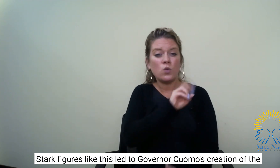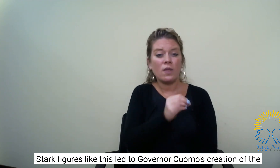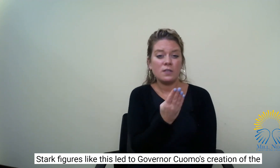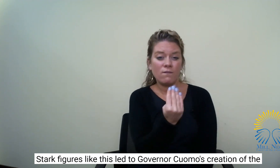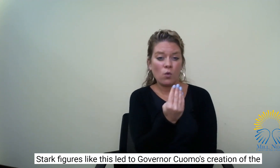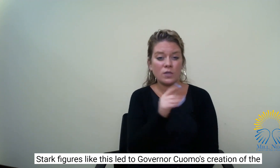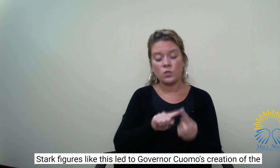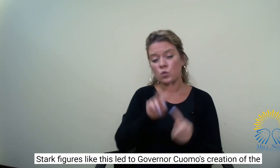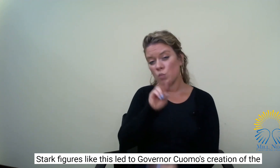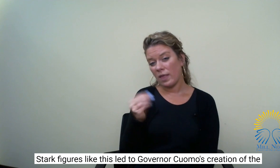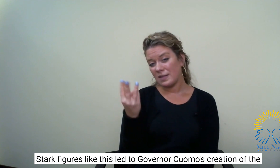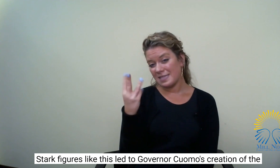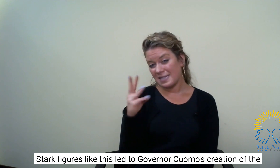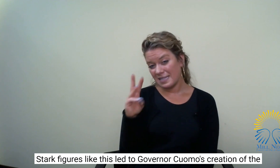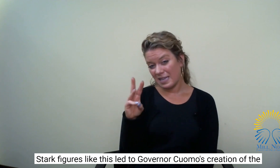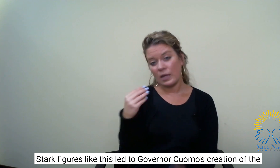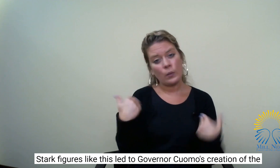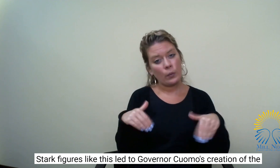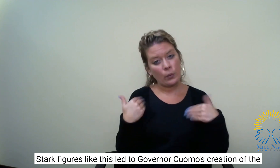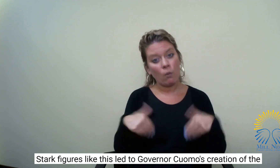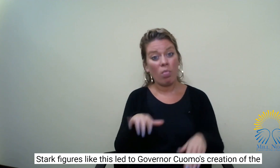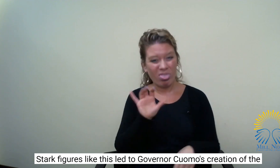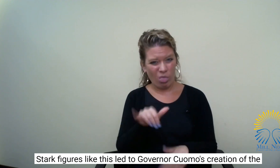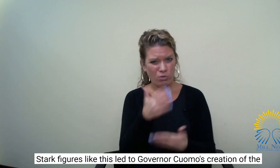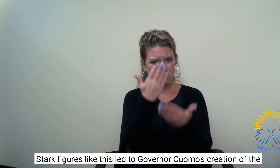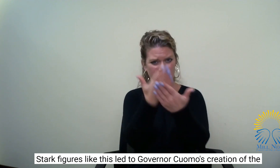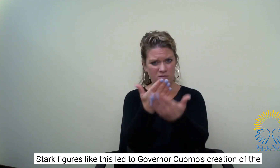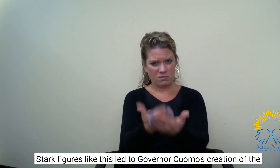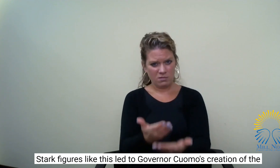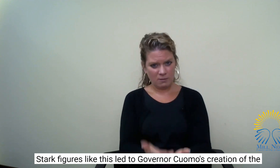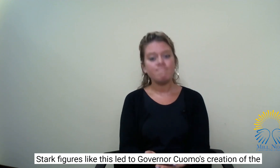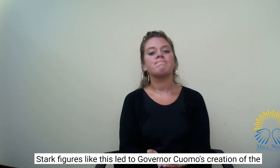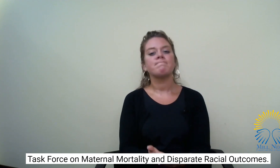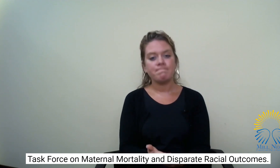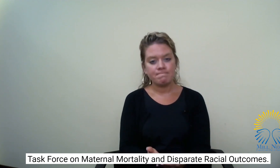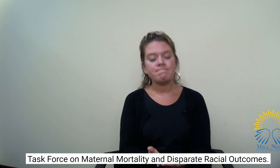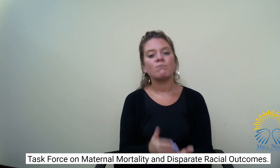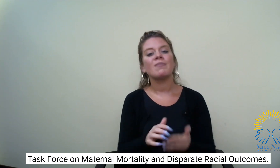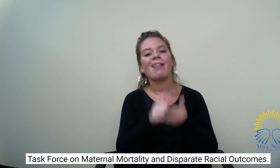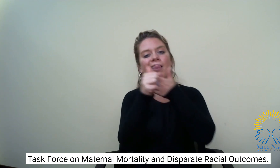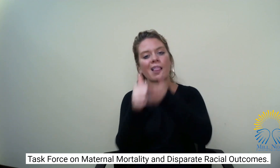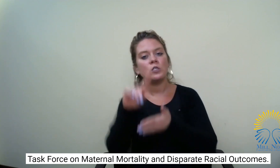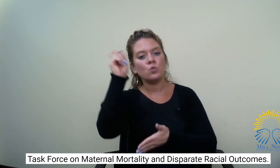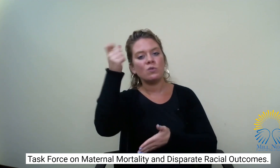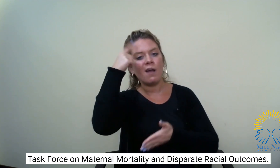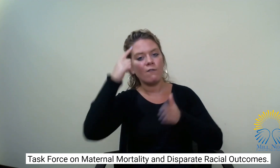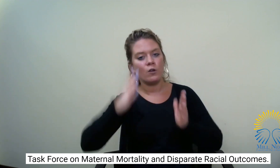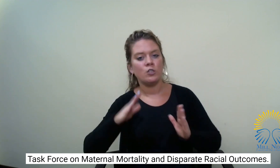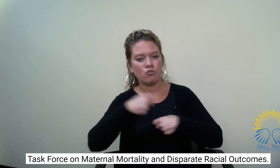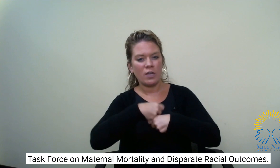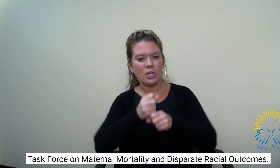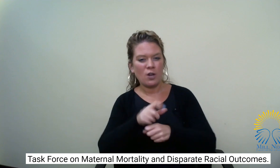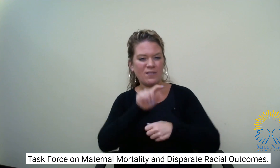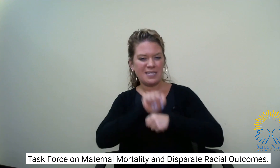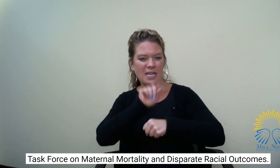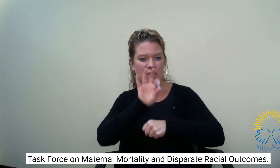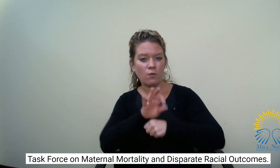Stark figures like this led to Governor Cuomo's creation of the Task Force on Maternal Mortality and Disparate